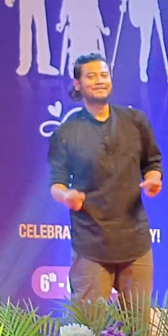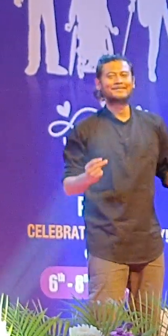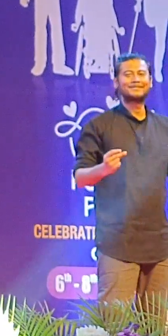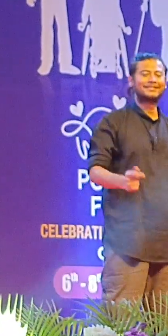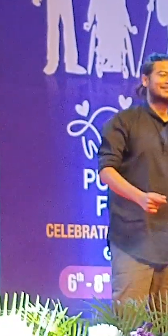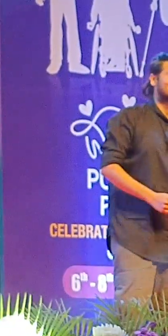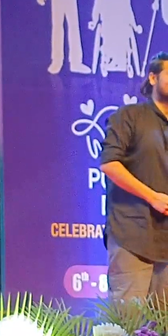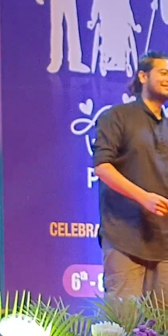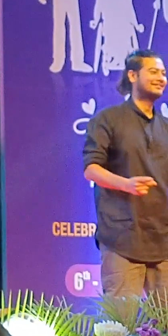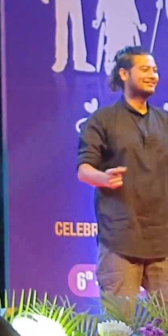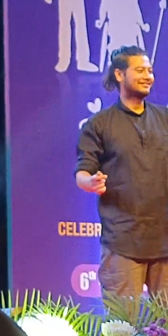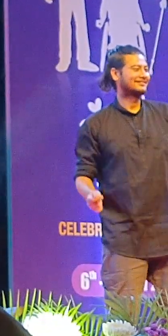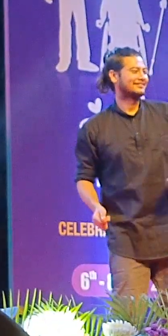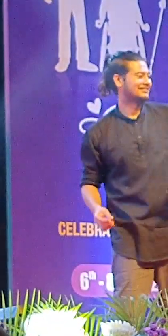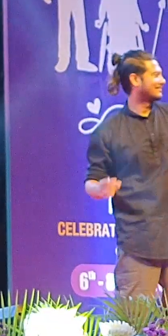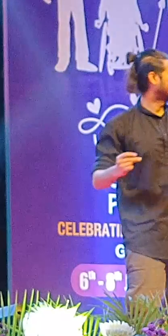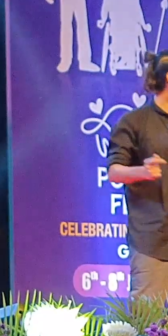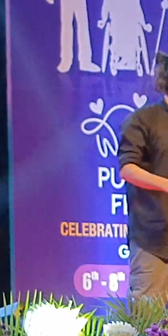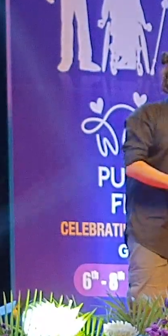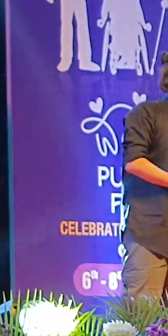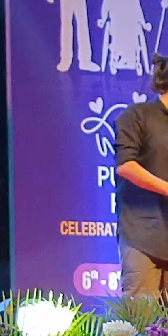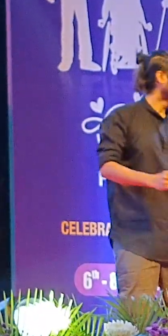dance?